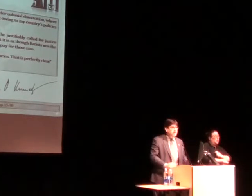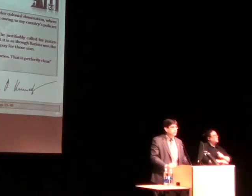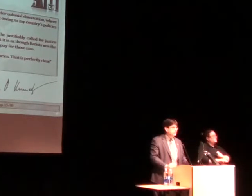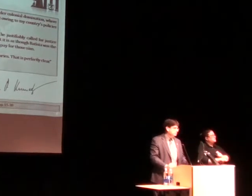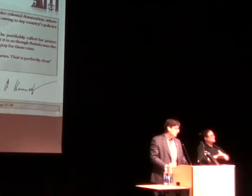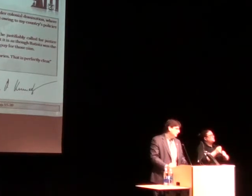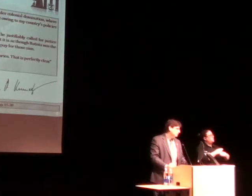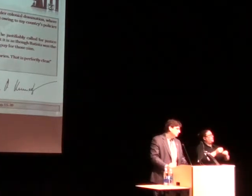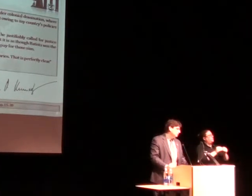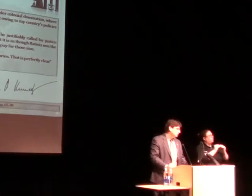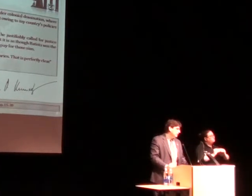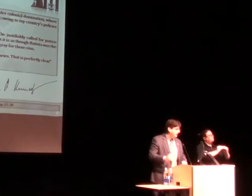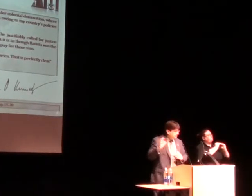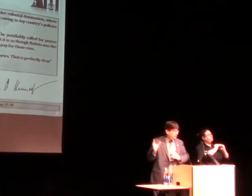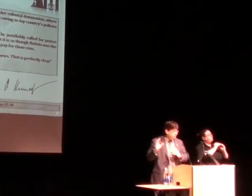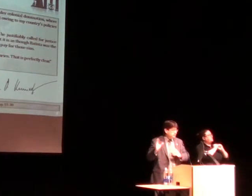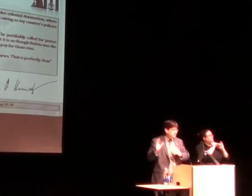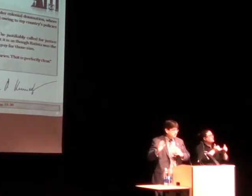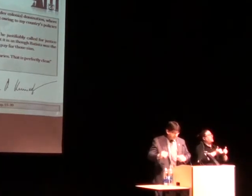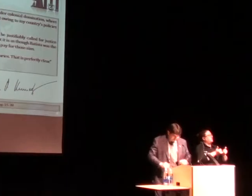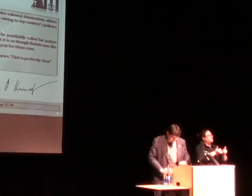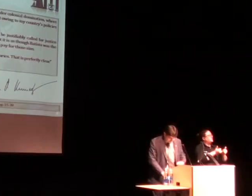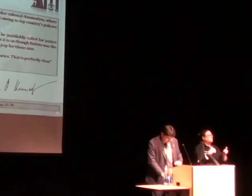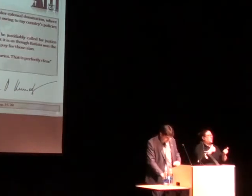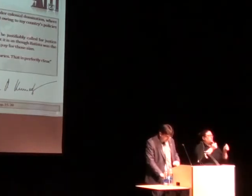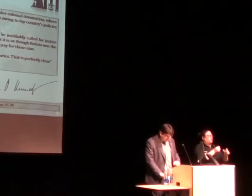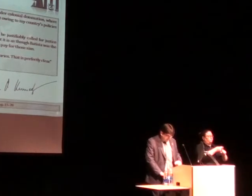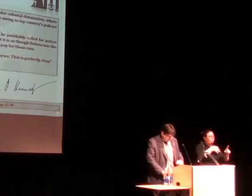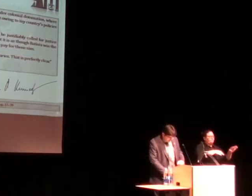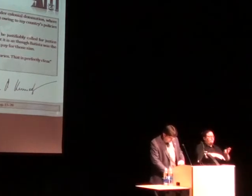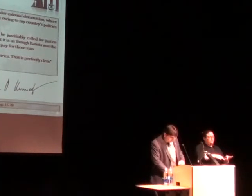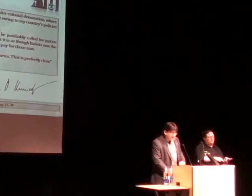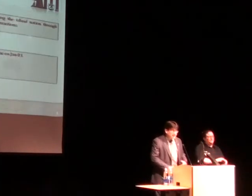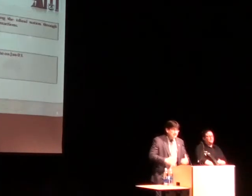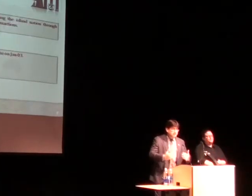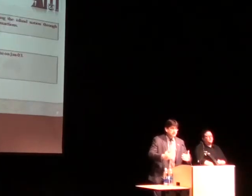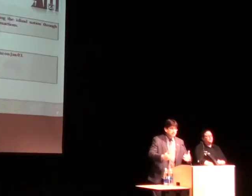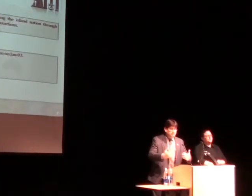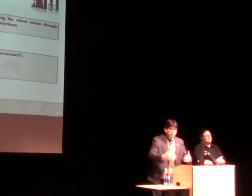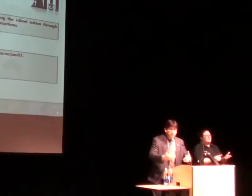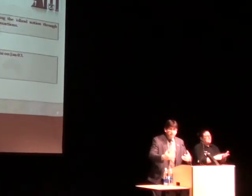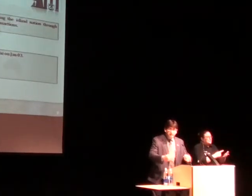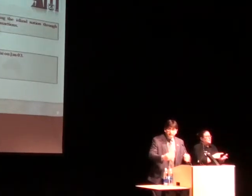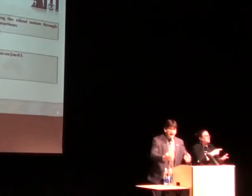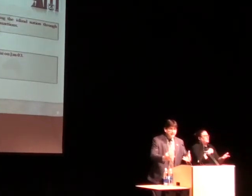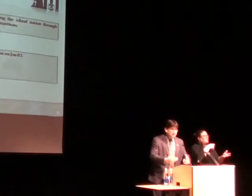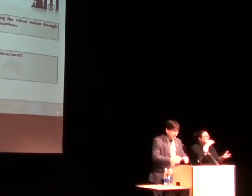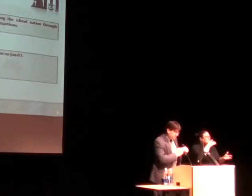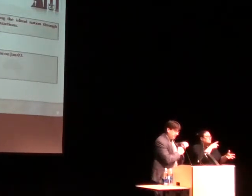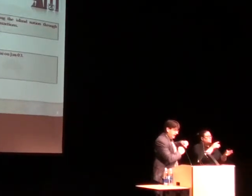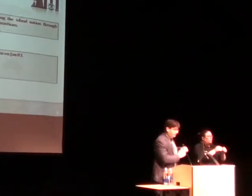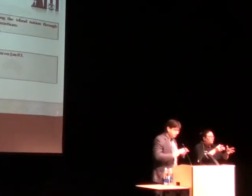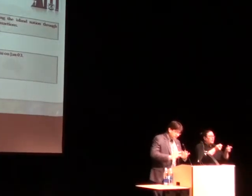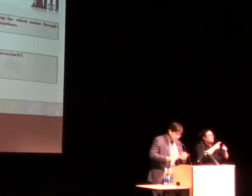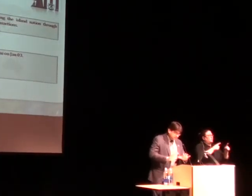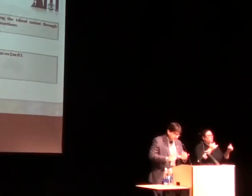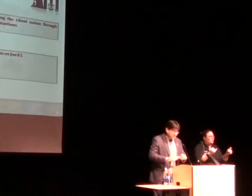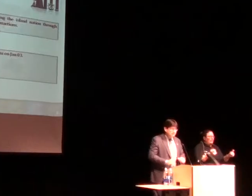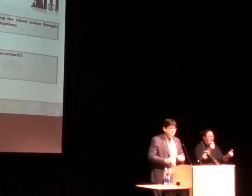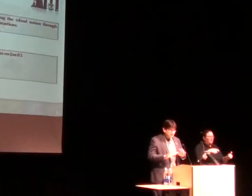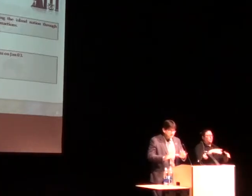a more equal society. And I'm going to try to explain this. Sometimes I speak more fast, but today I have to